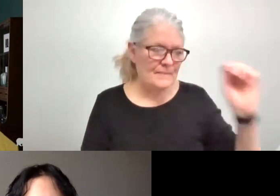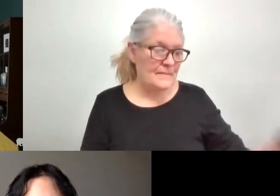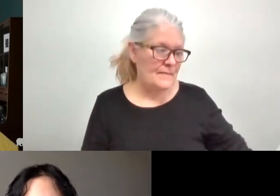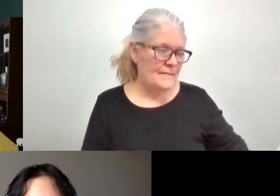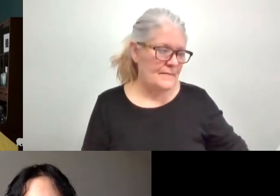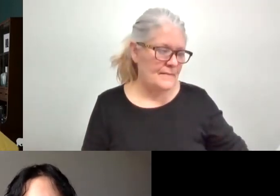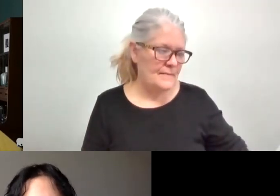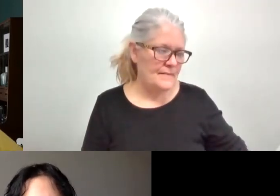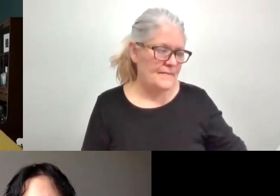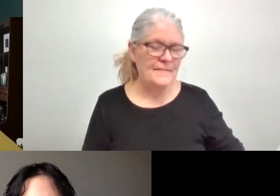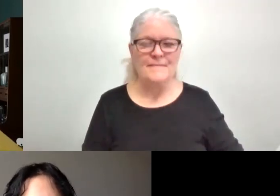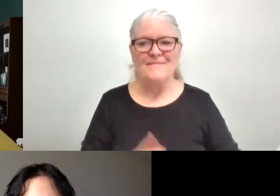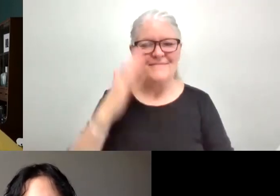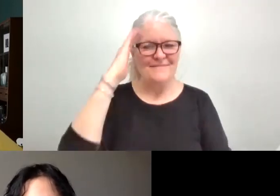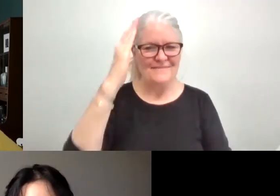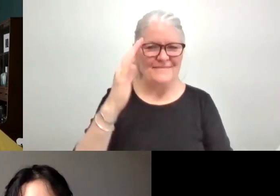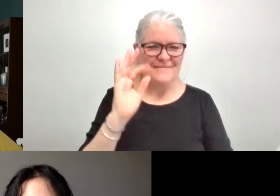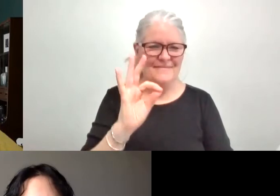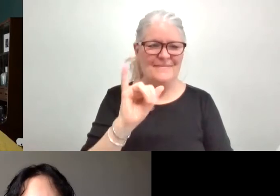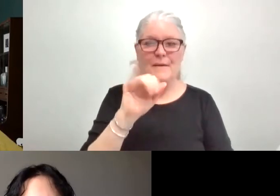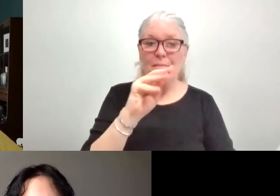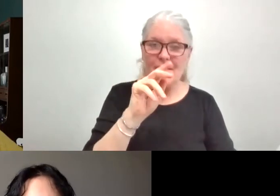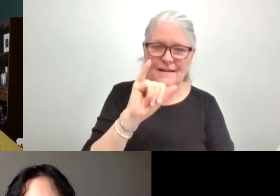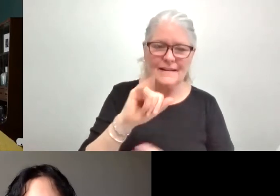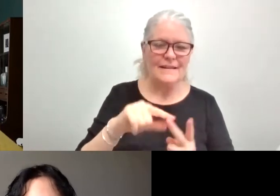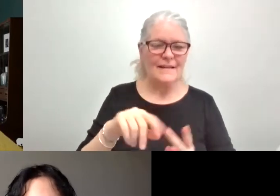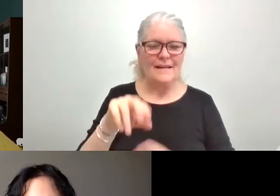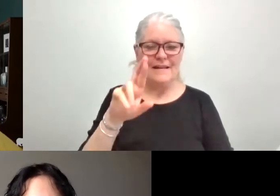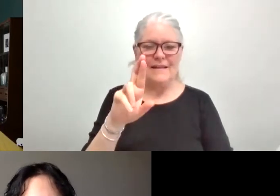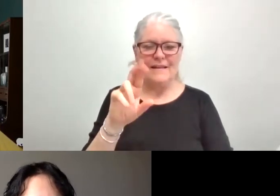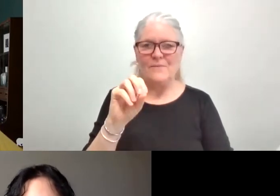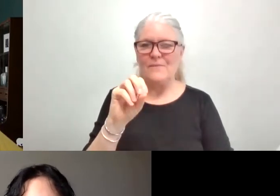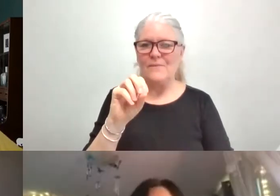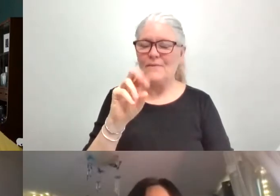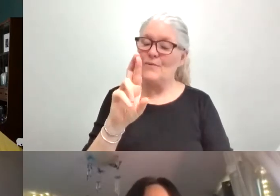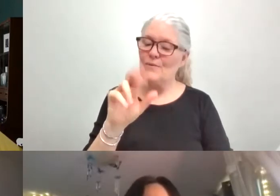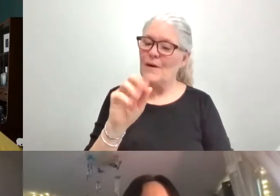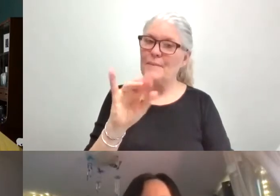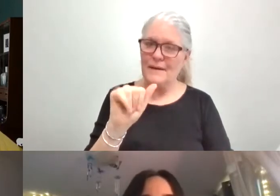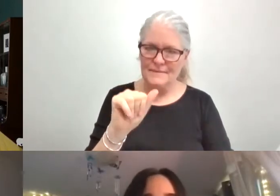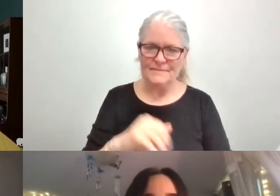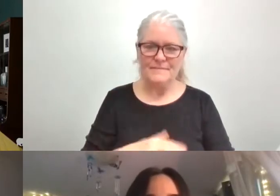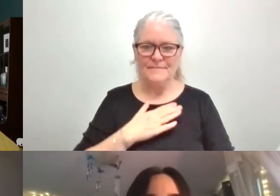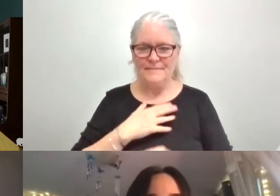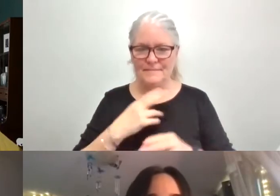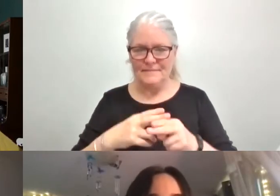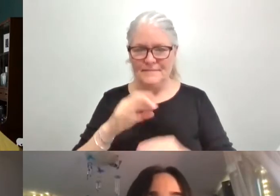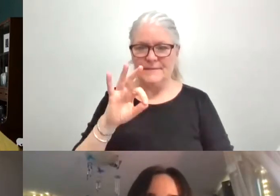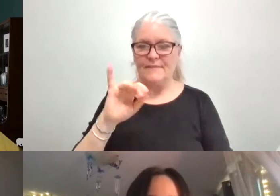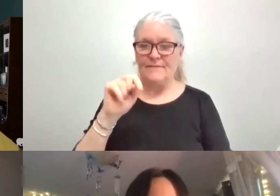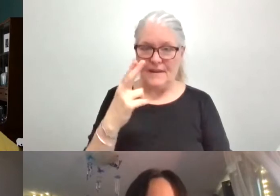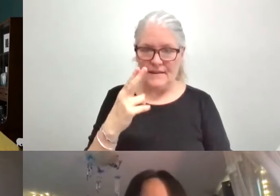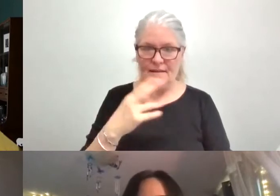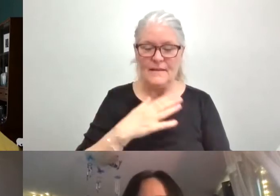Hi, Imani. Hi, Robbie. Hello. Hello, everyone. My name's Faith Lokaisane. My pronouns are